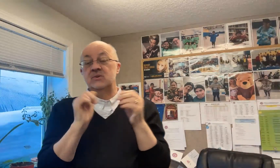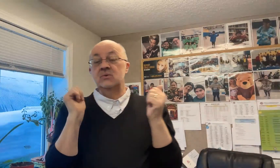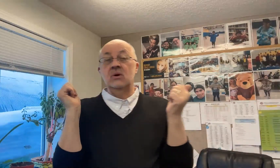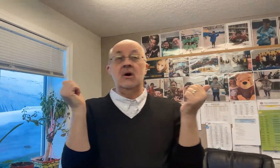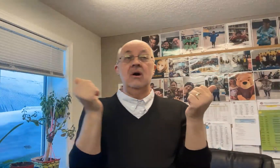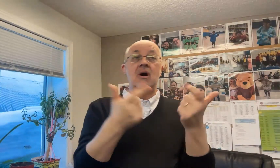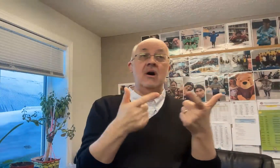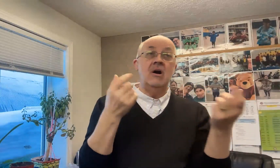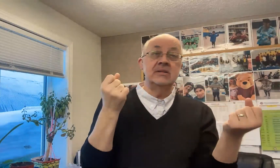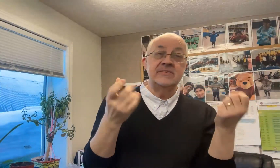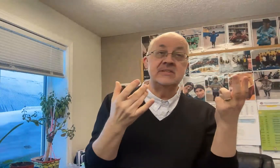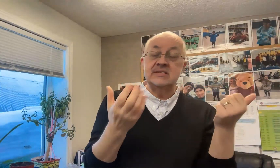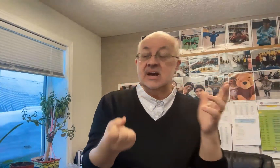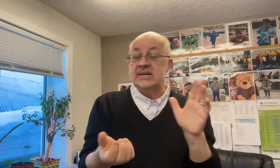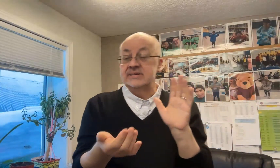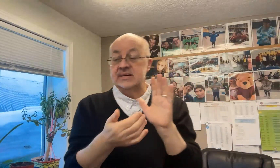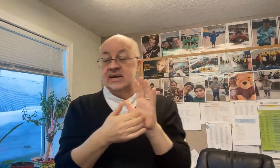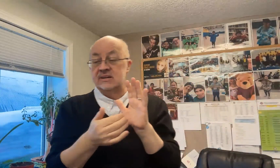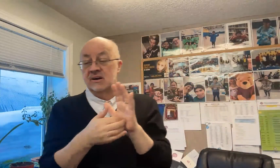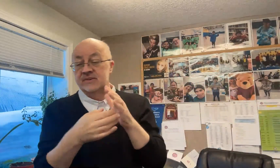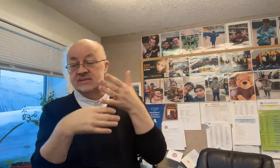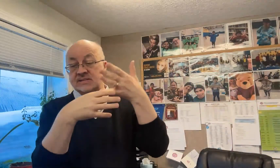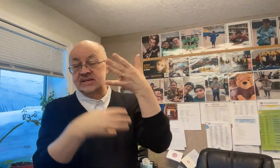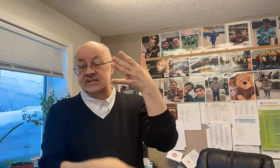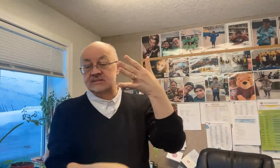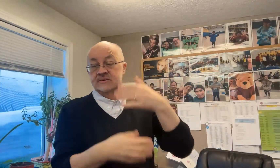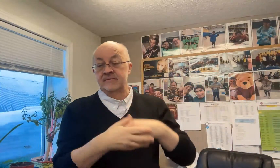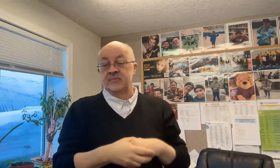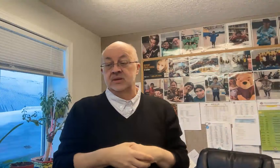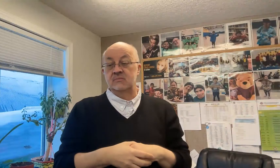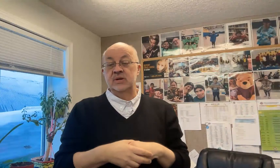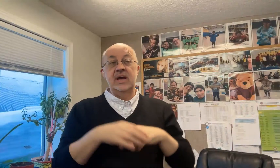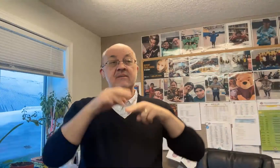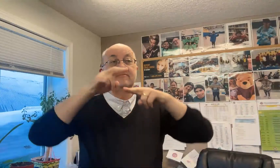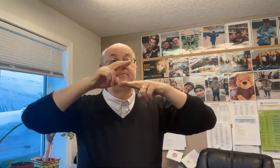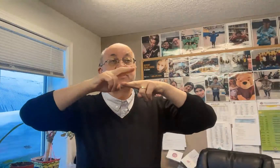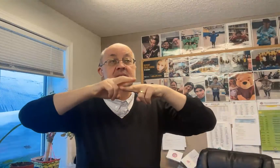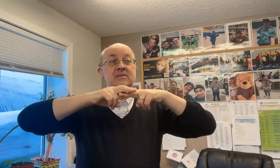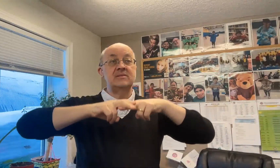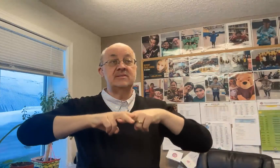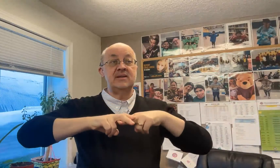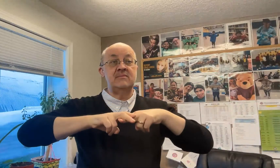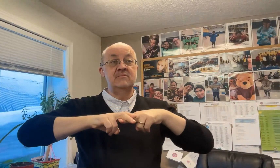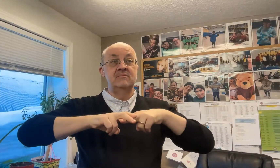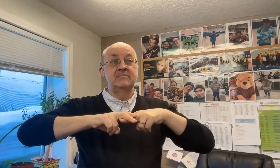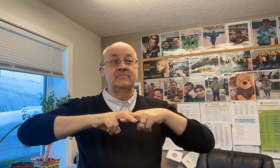review all of these signs again on this list. And we have sit,